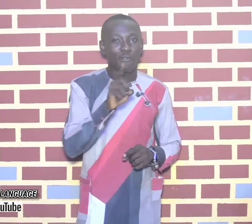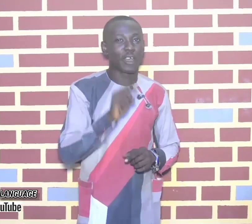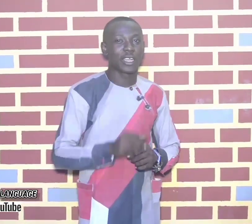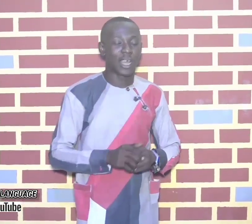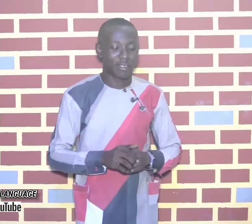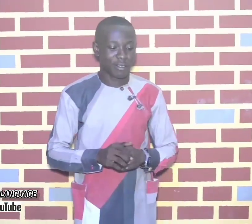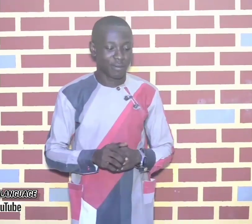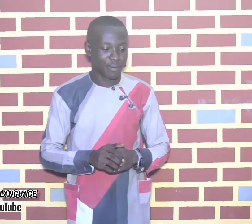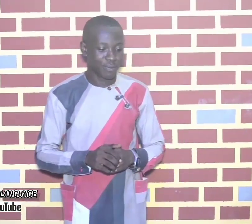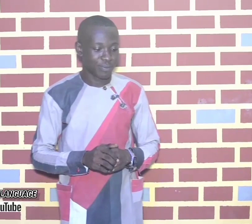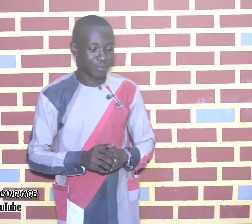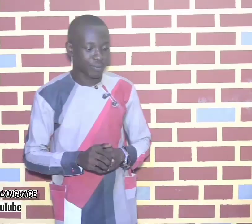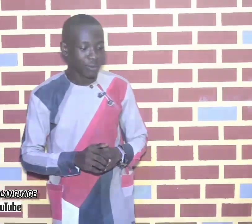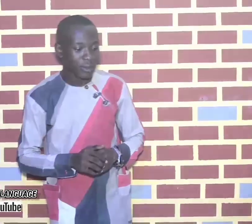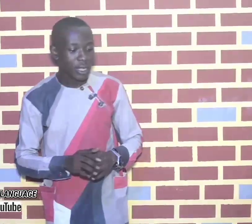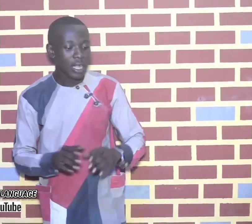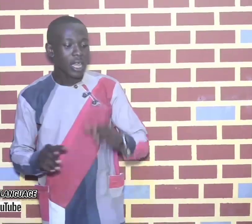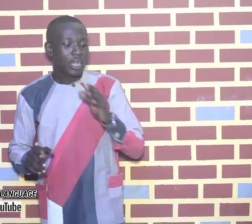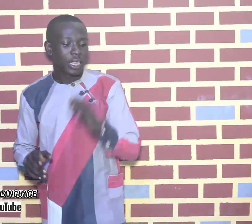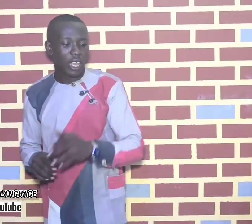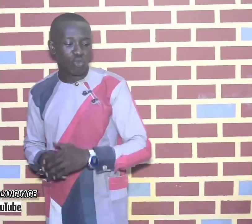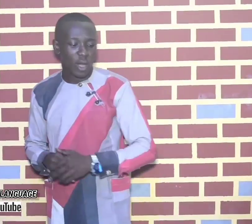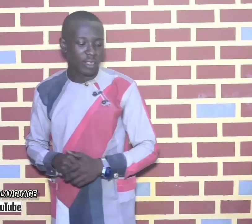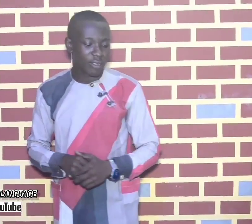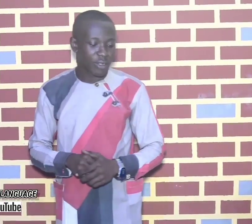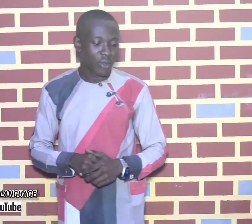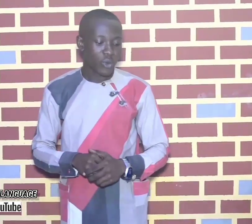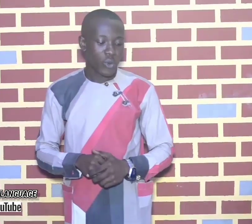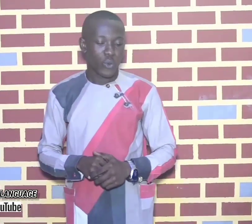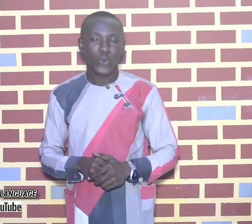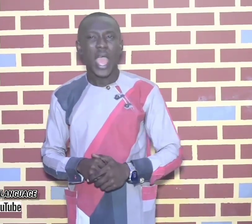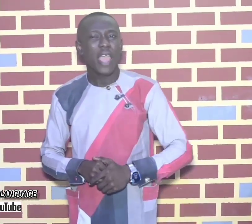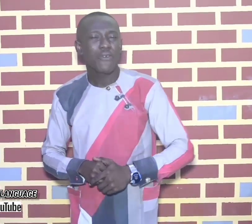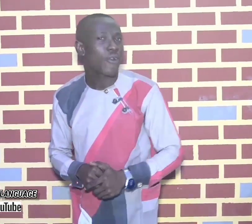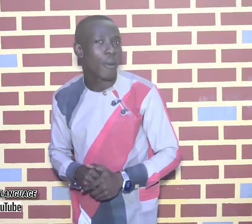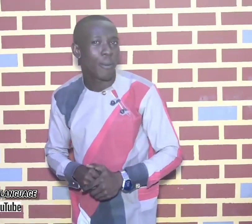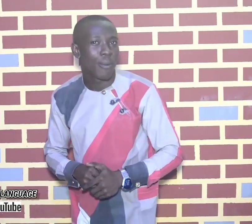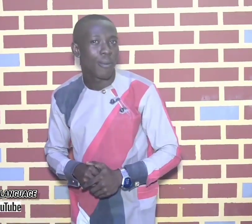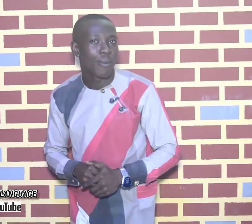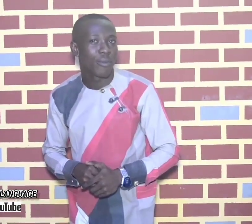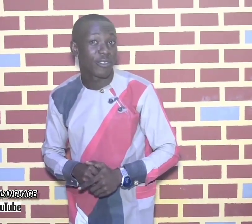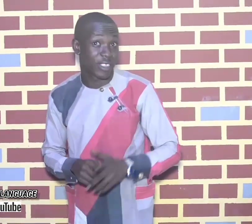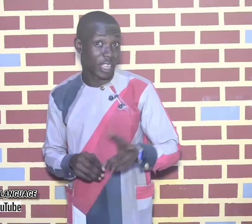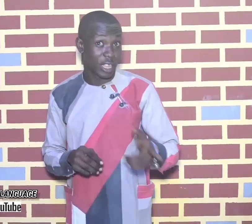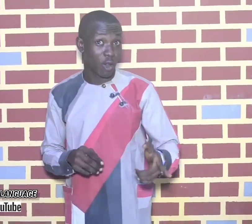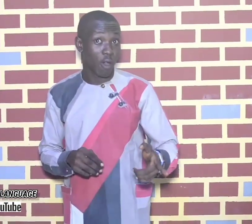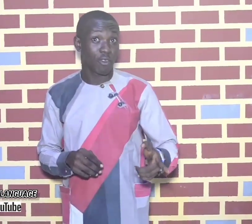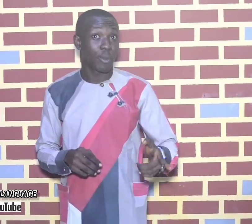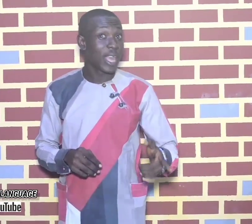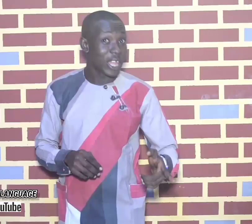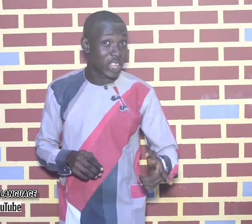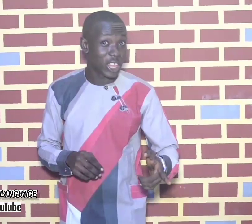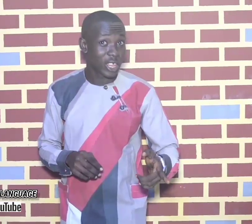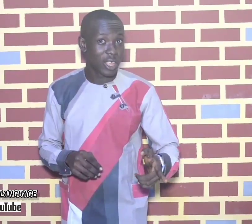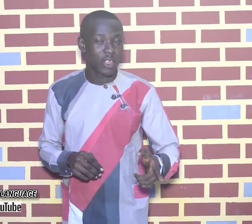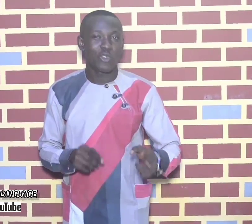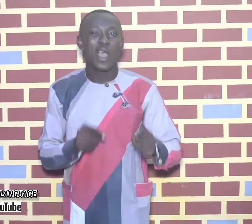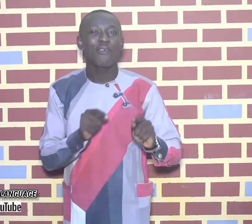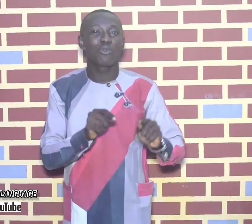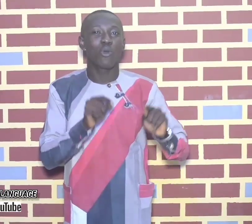forget that. The next one is, where are you from? Still in the law of WH. You have to